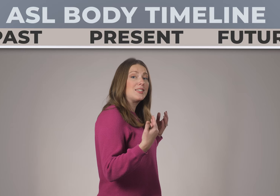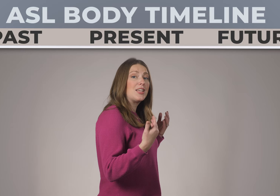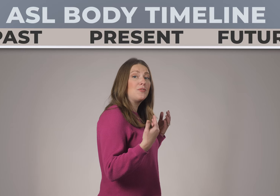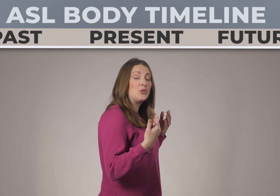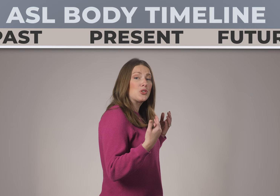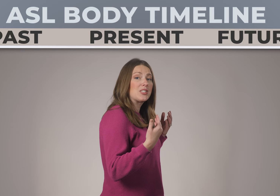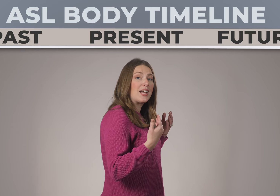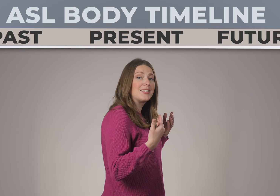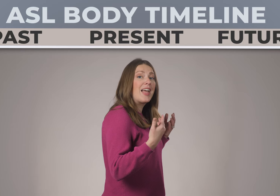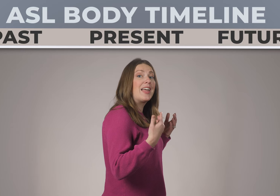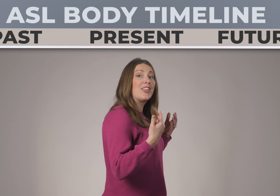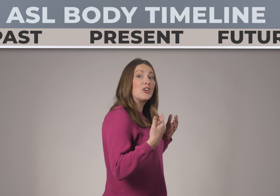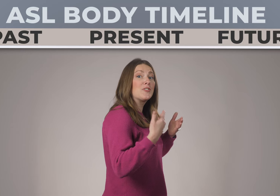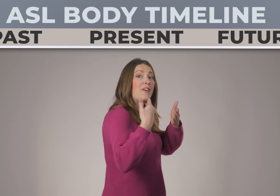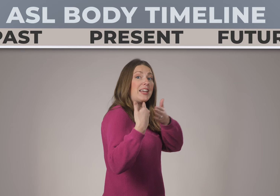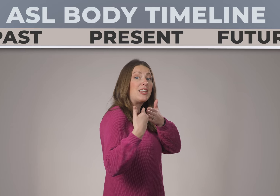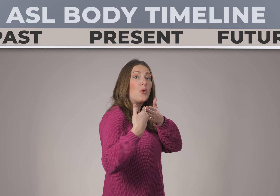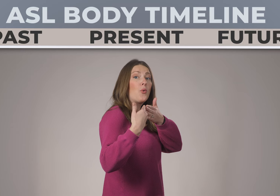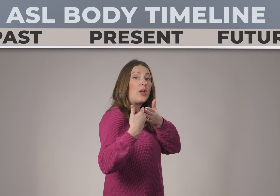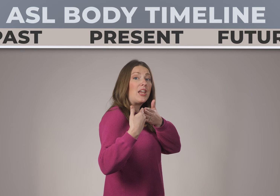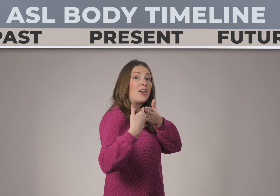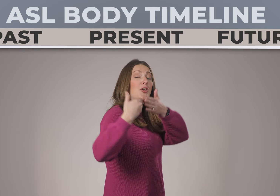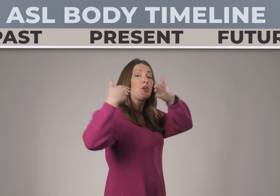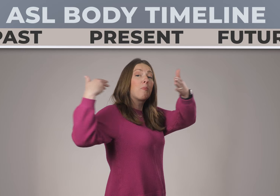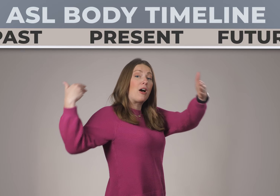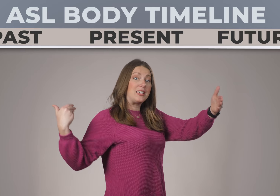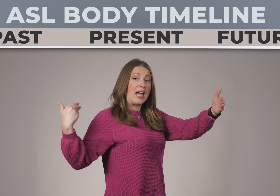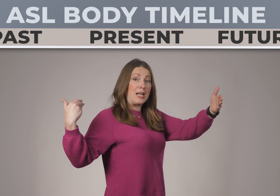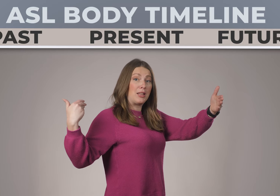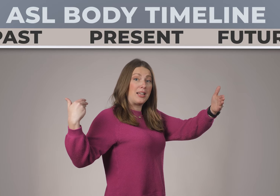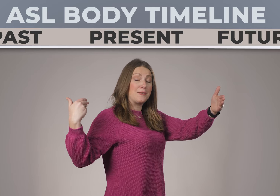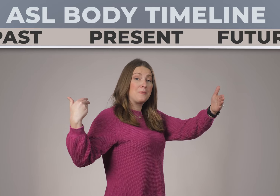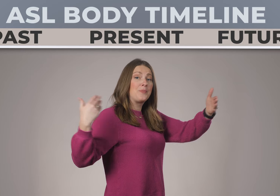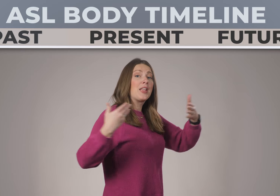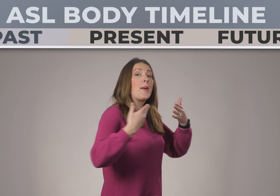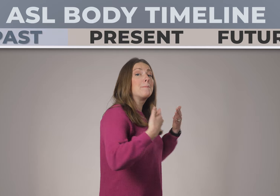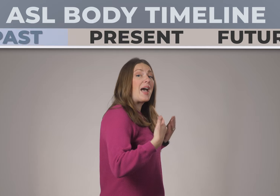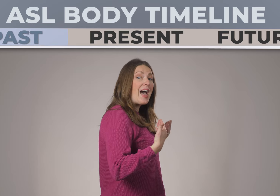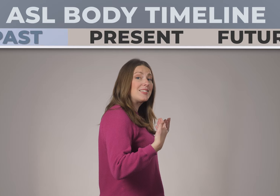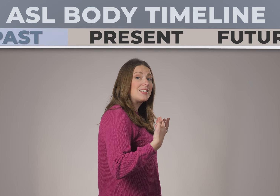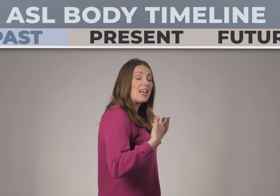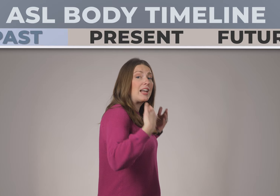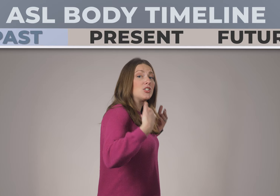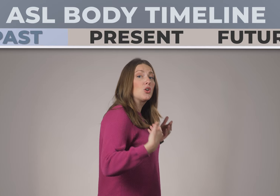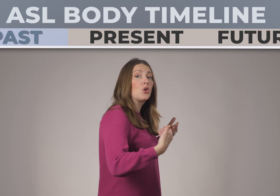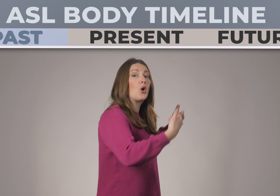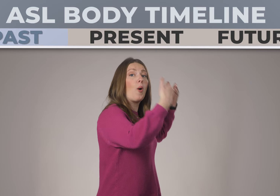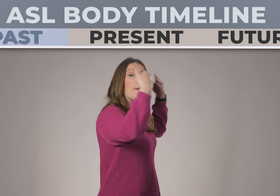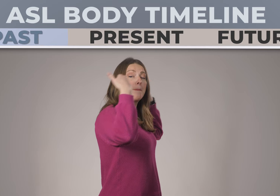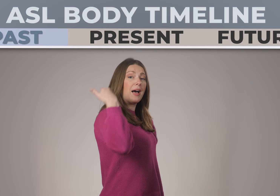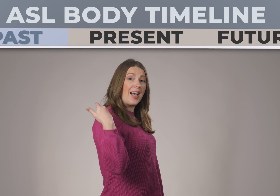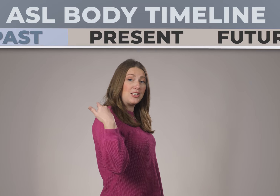and future signs, they are divided in your body timeline. Past signs go behind